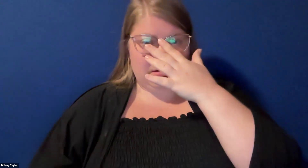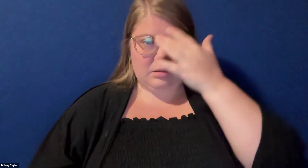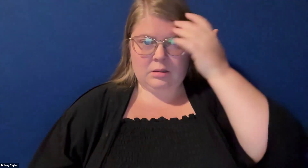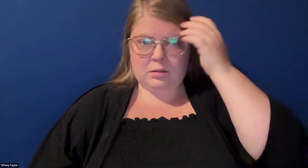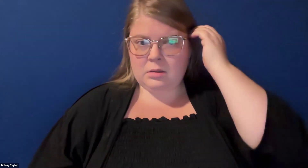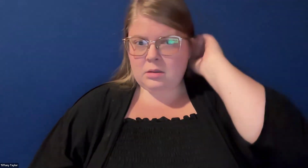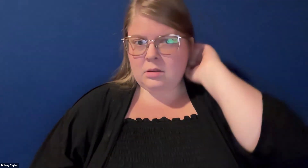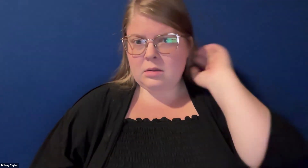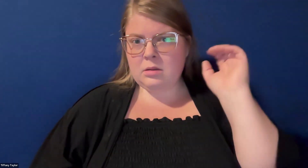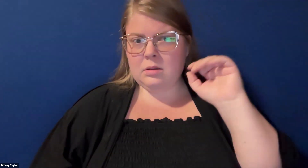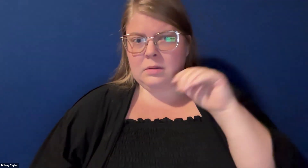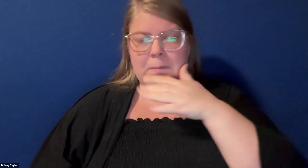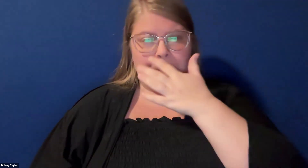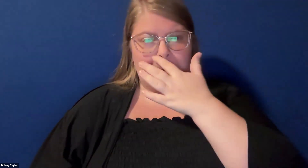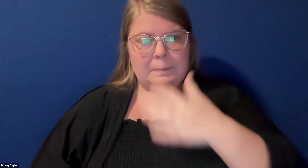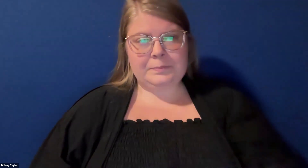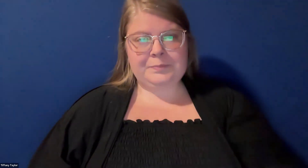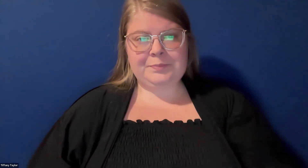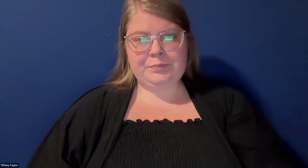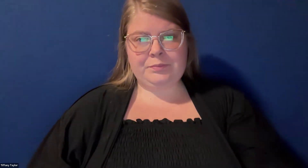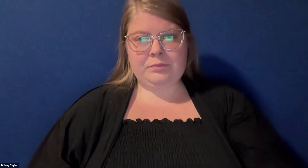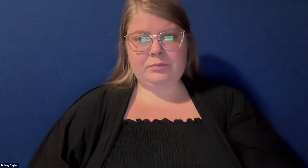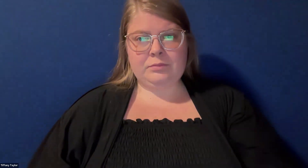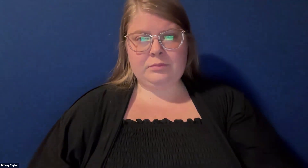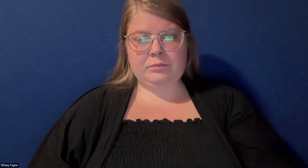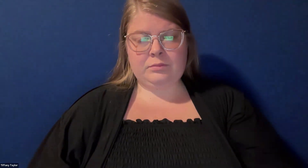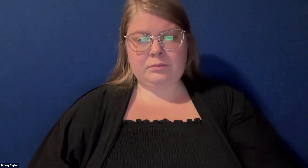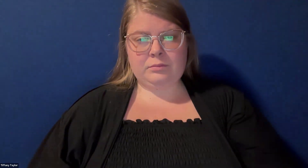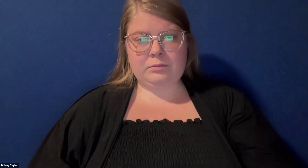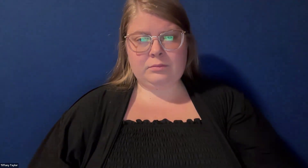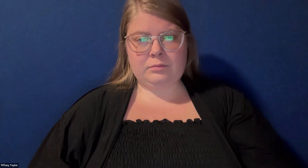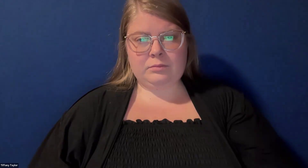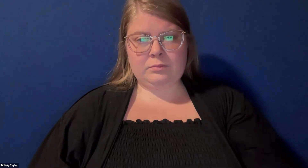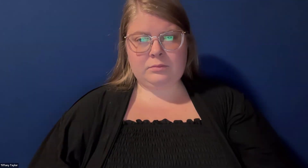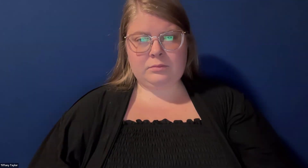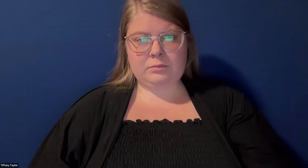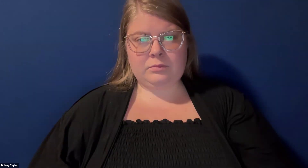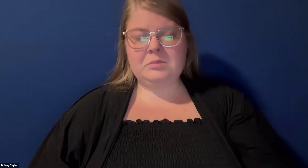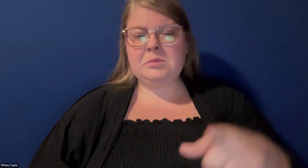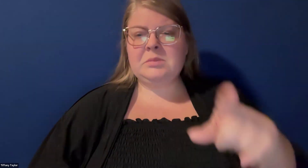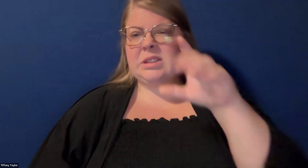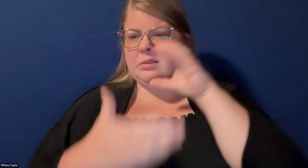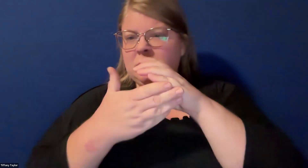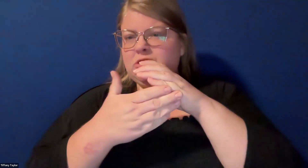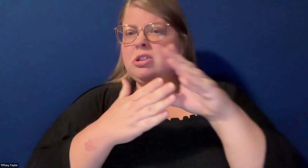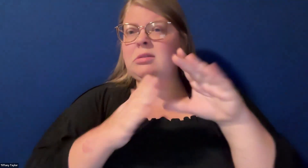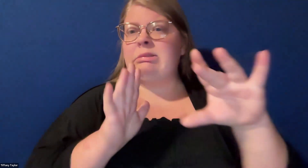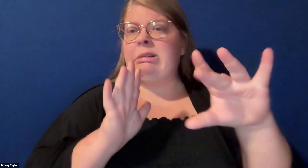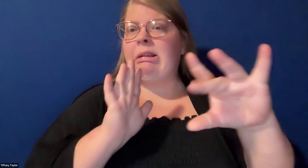since this image is not actually selected, but I add some alternative text, I can add some